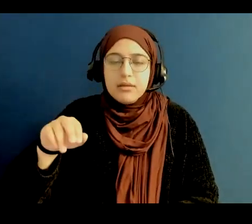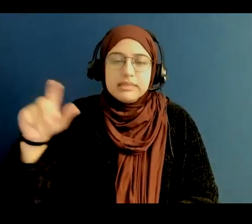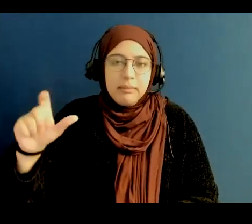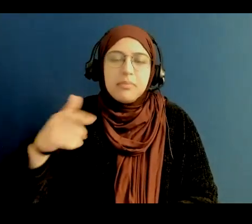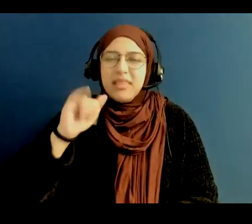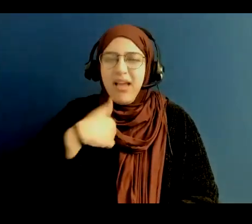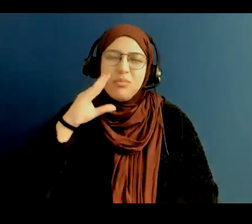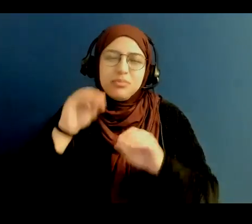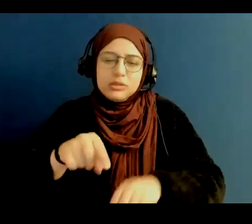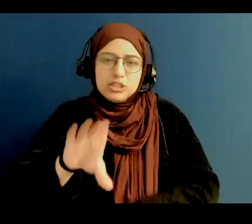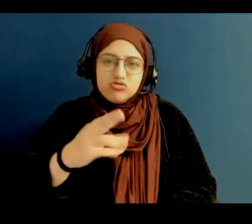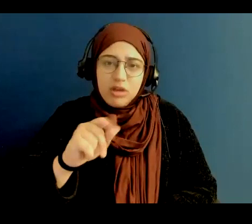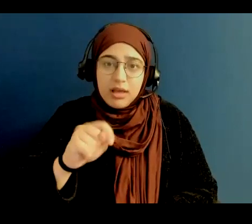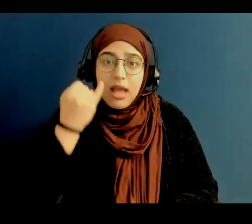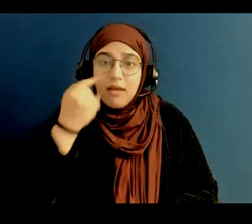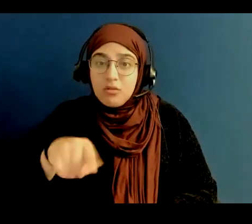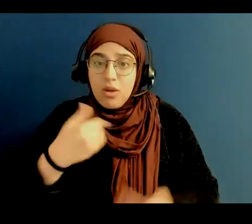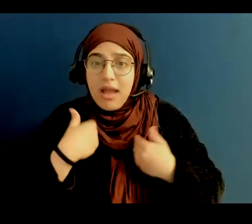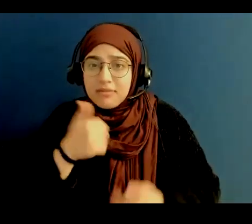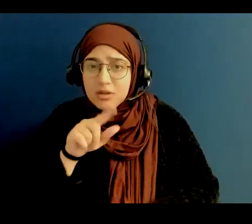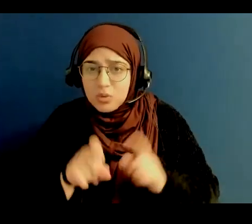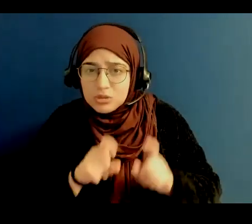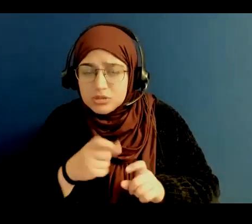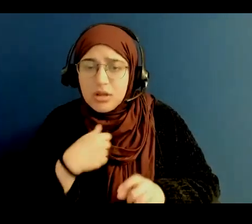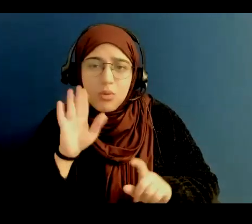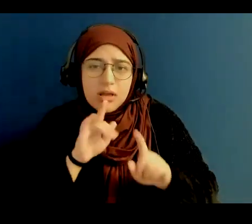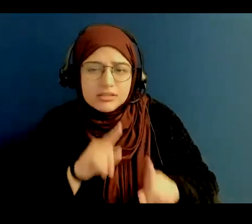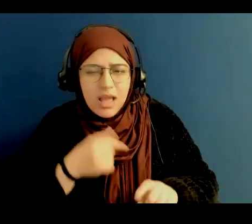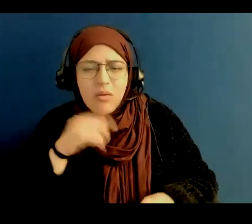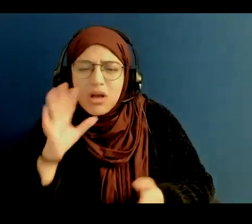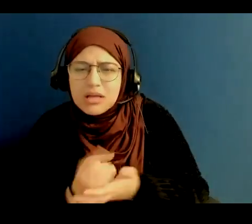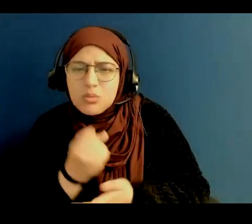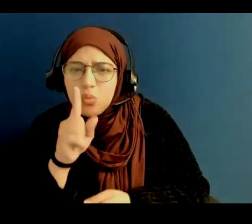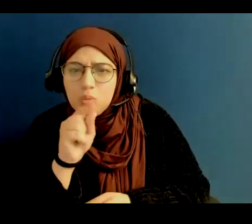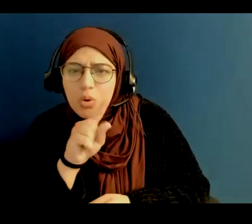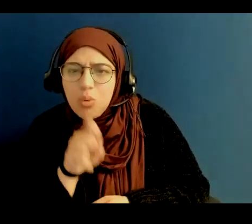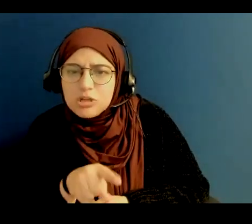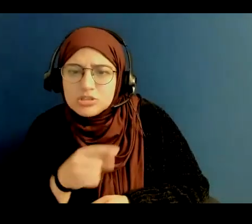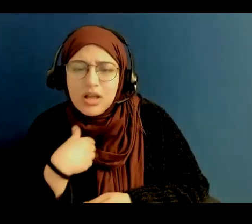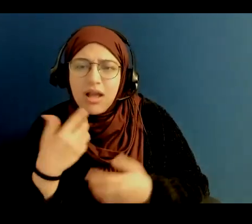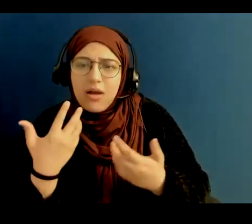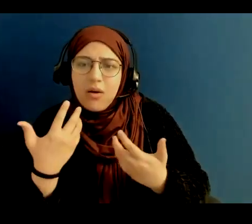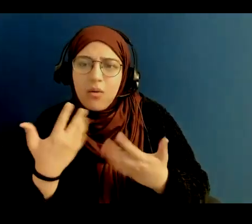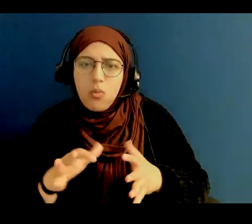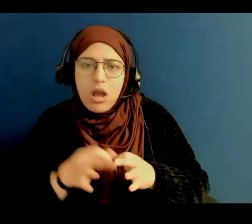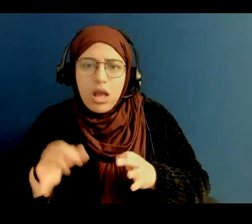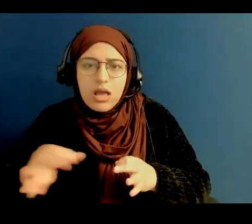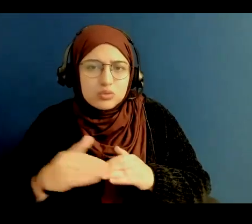will answer them. I will just answer one more question out of the two because I don't want to keep it any